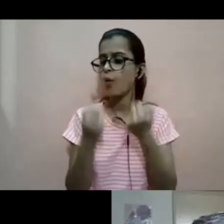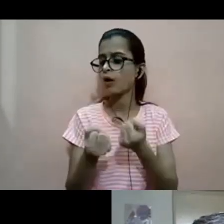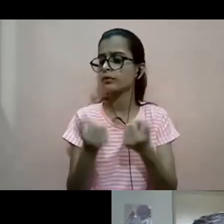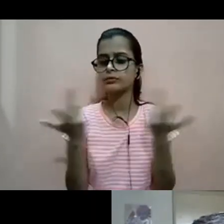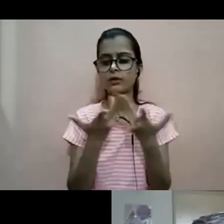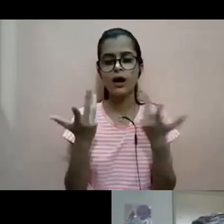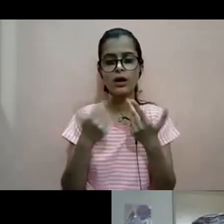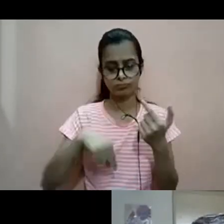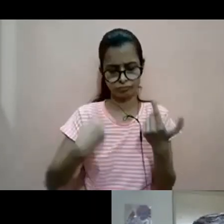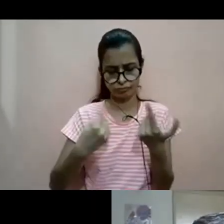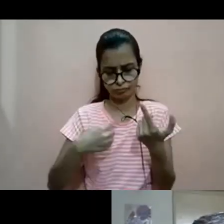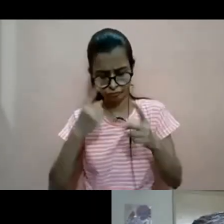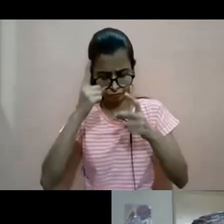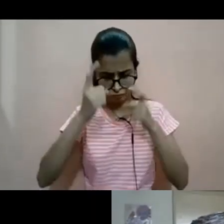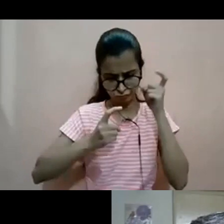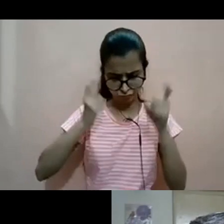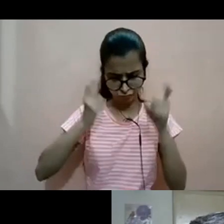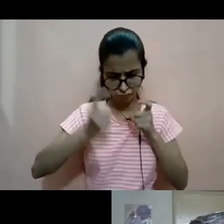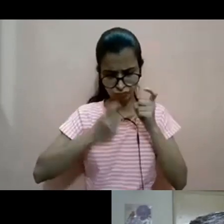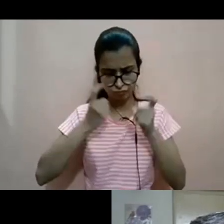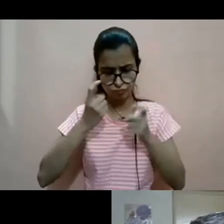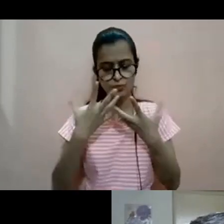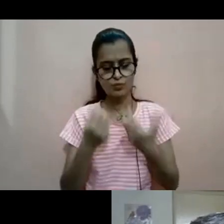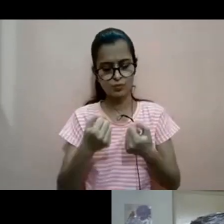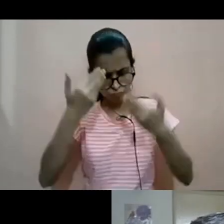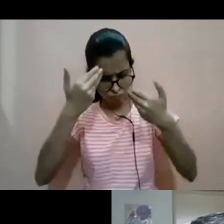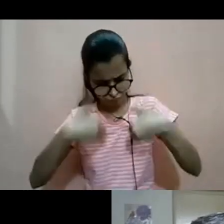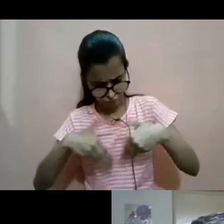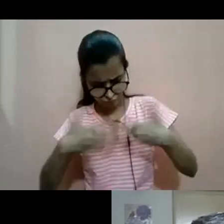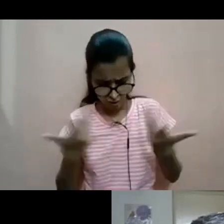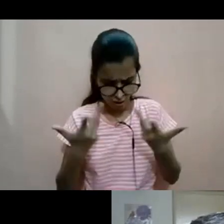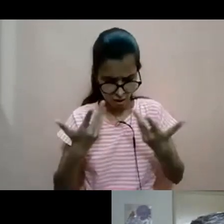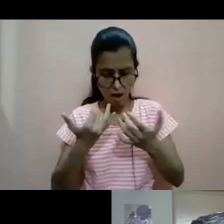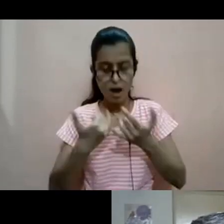themselves than they are of engaging with wider society.